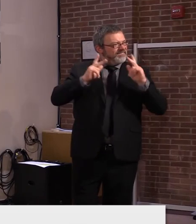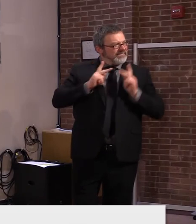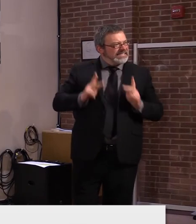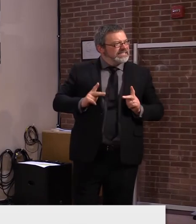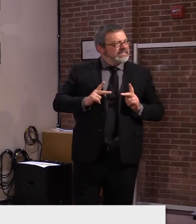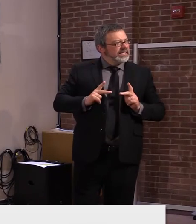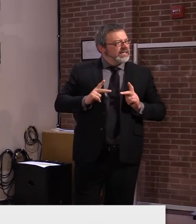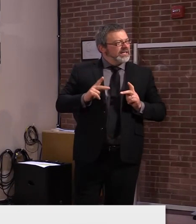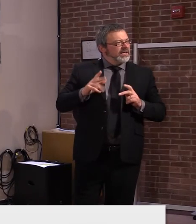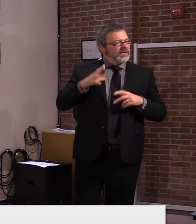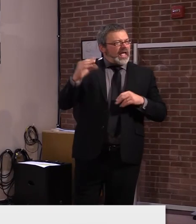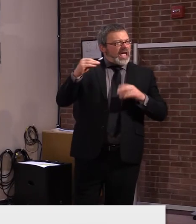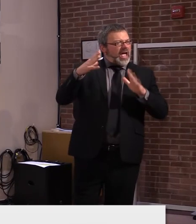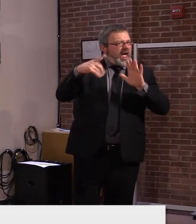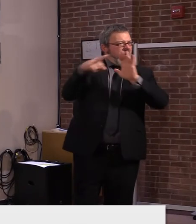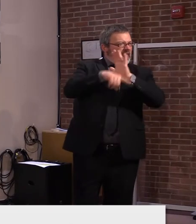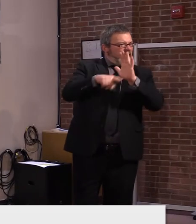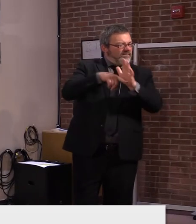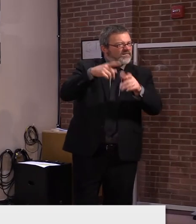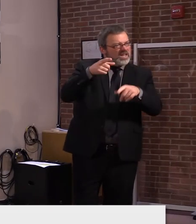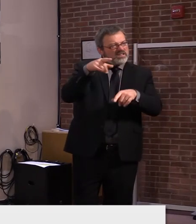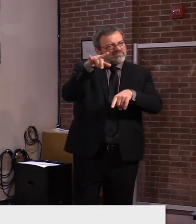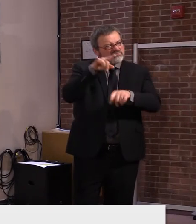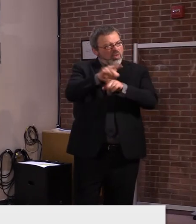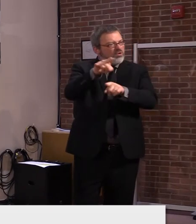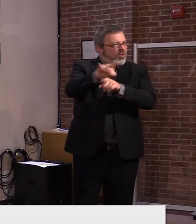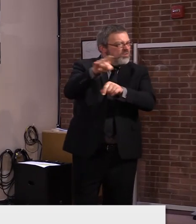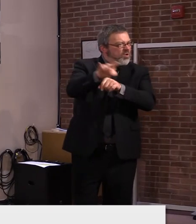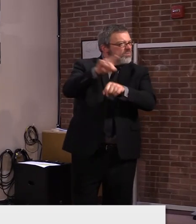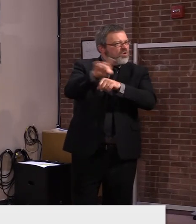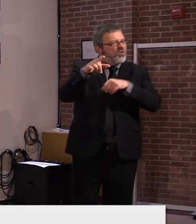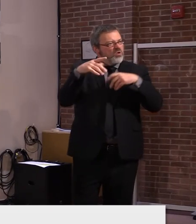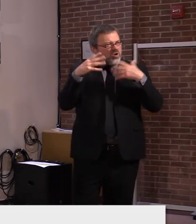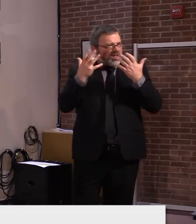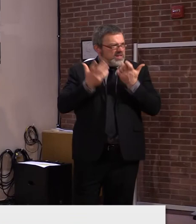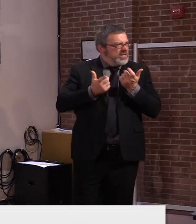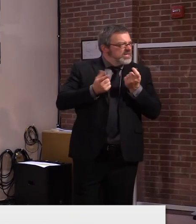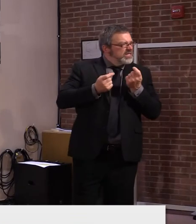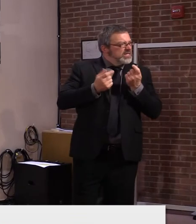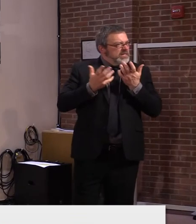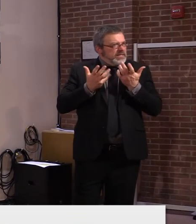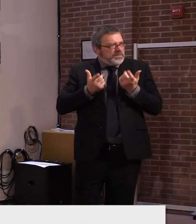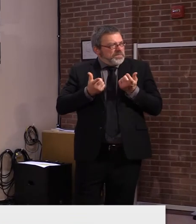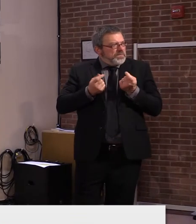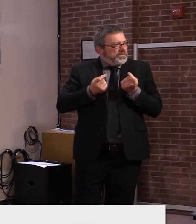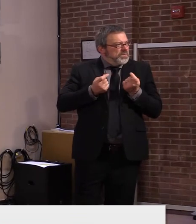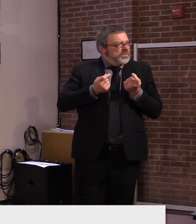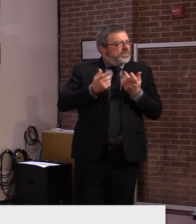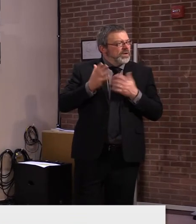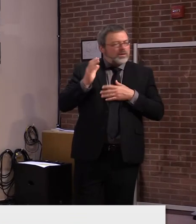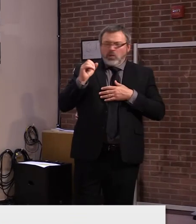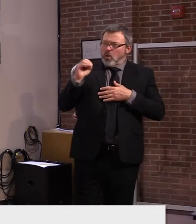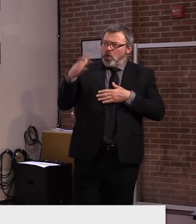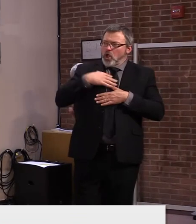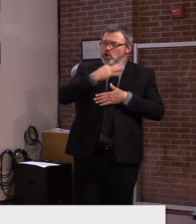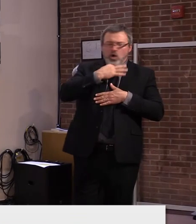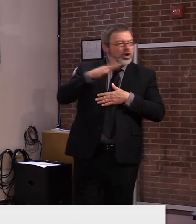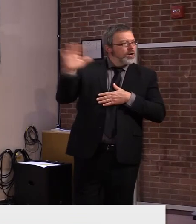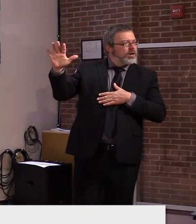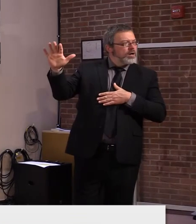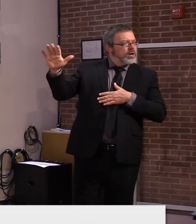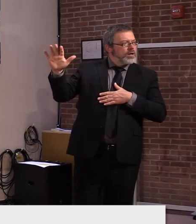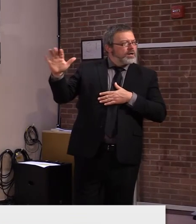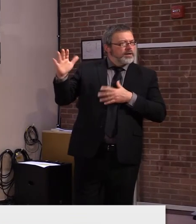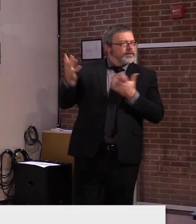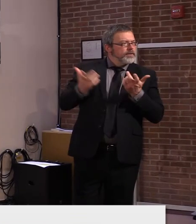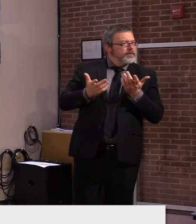the topic that the Vermont Principals Association happens to oversee all the athletic events, at least for high school,